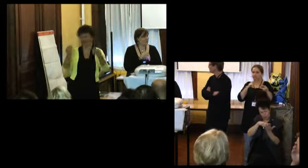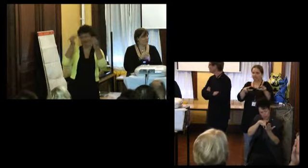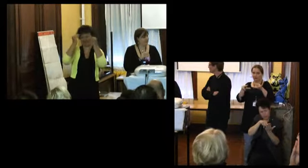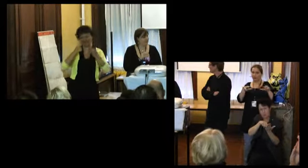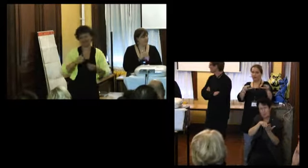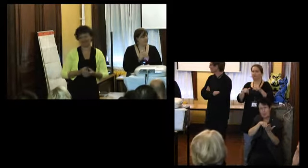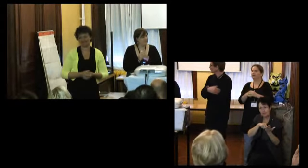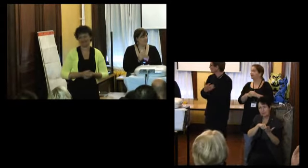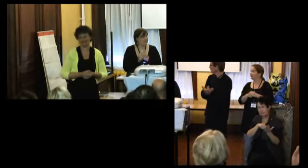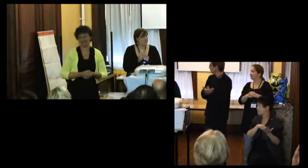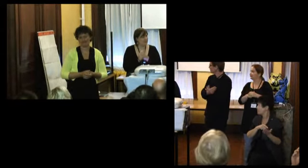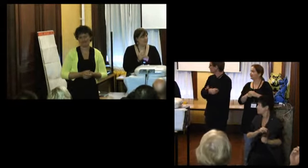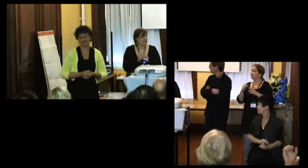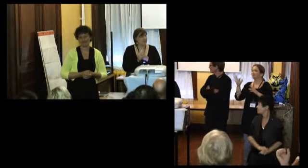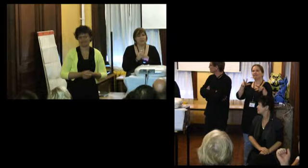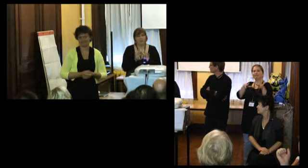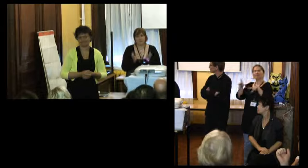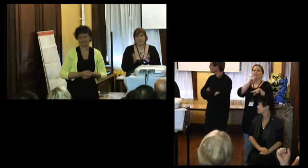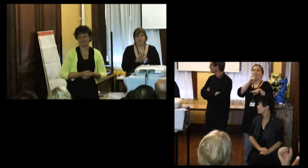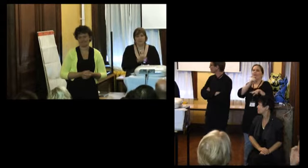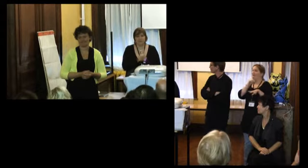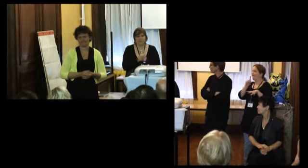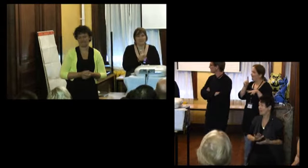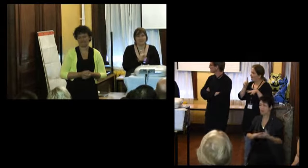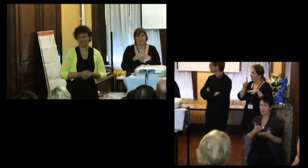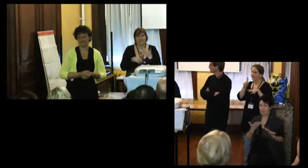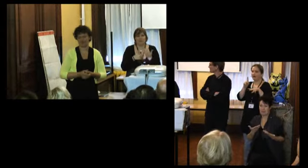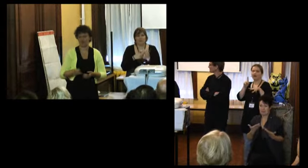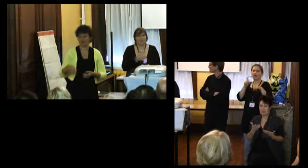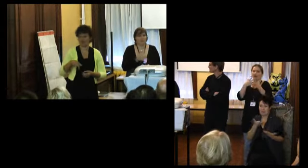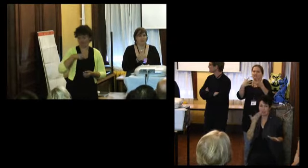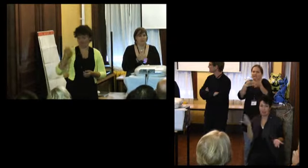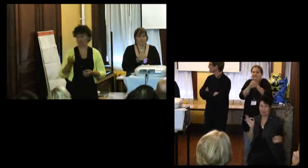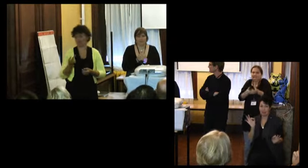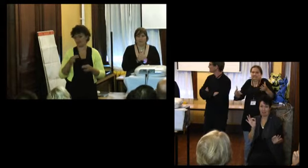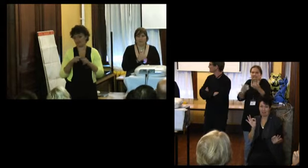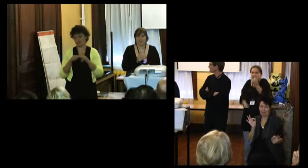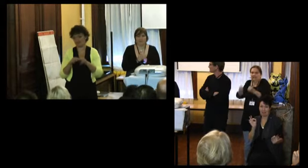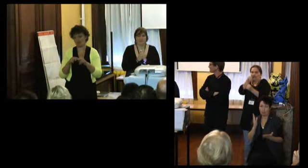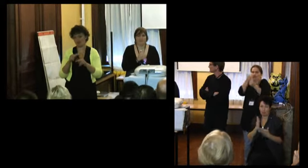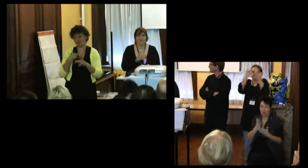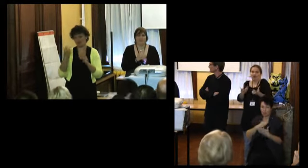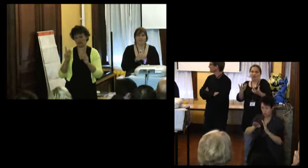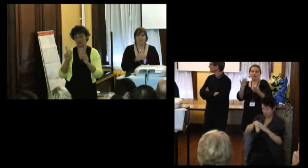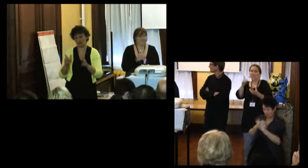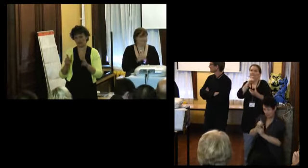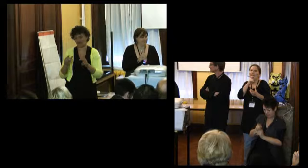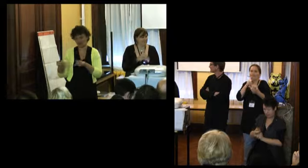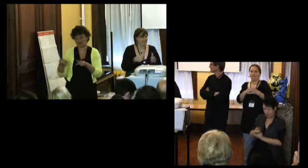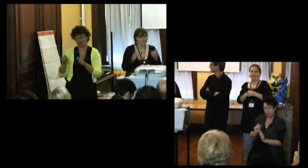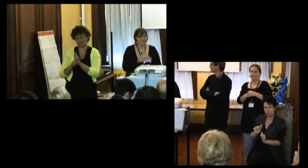La vidéo, on n'a pas encore de vidéo. We don't have videos yet, but we really want to develop that.